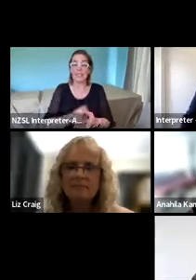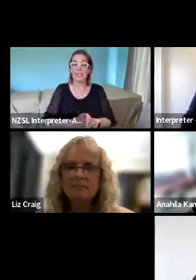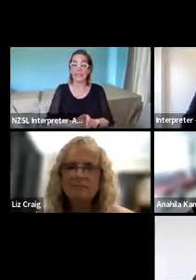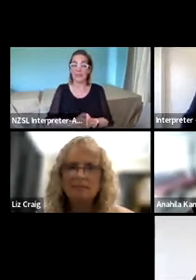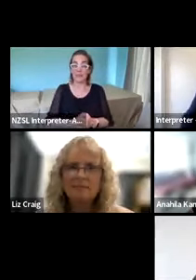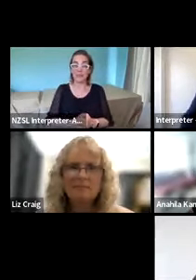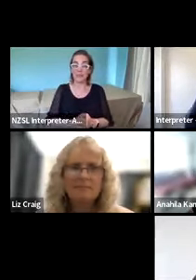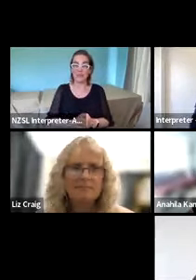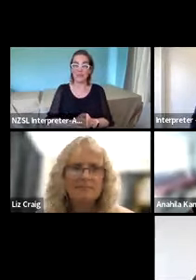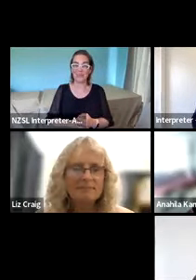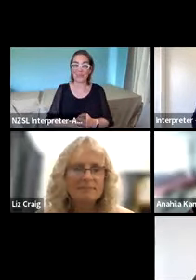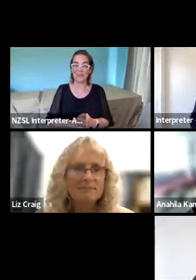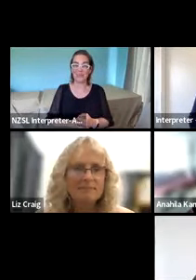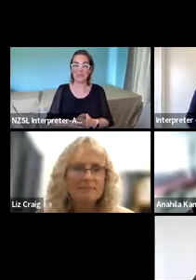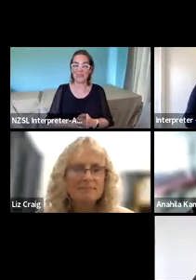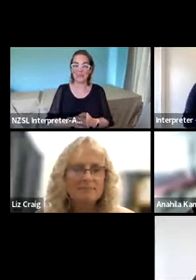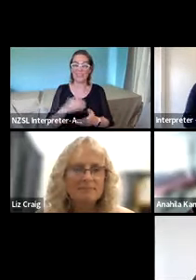your,